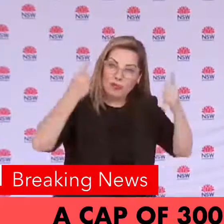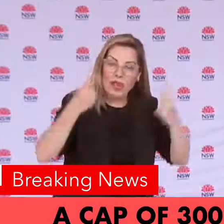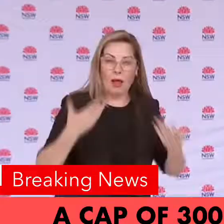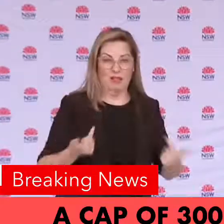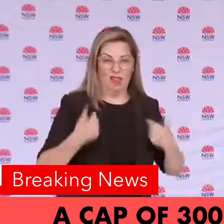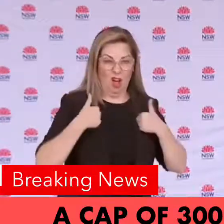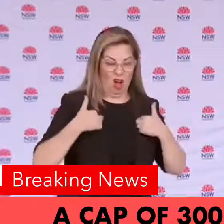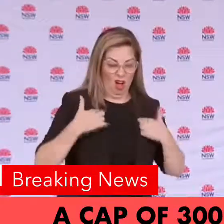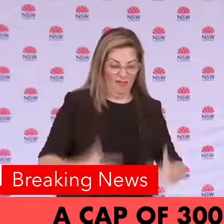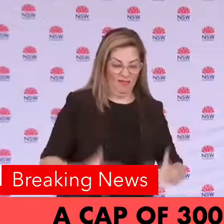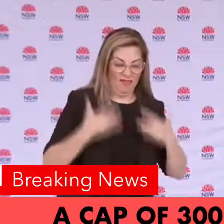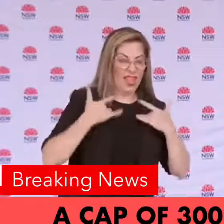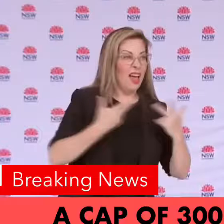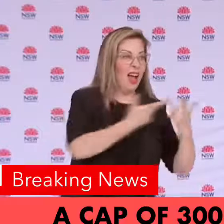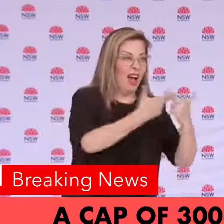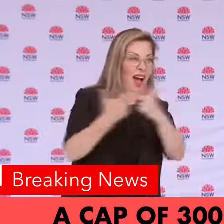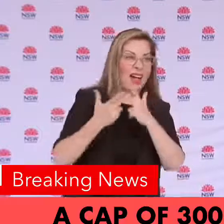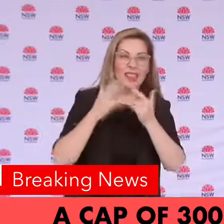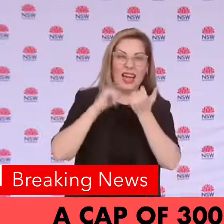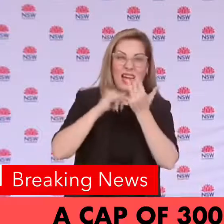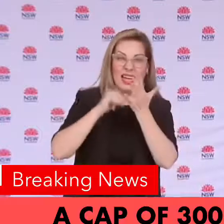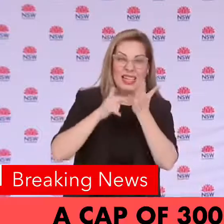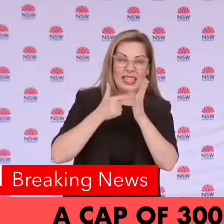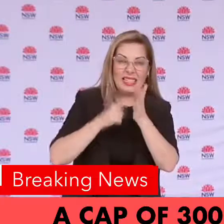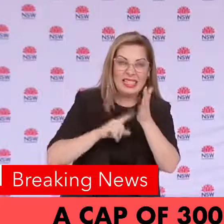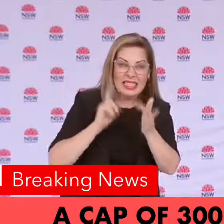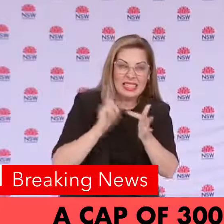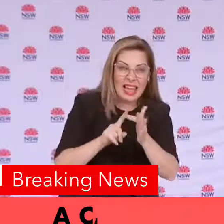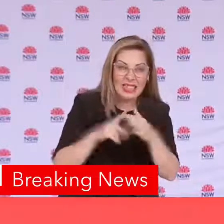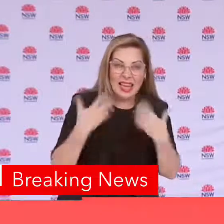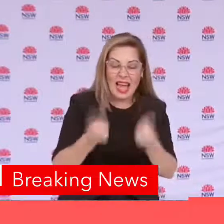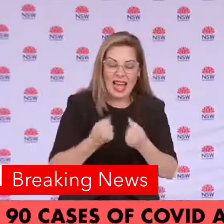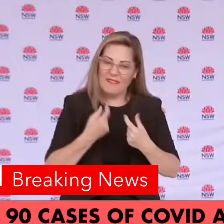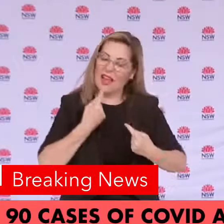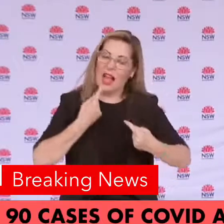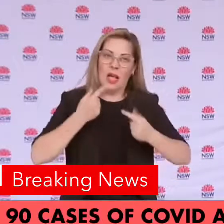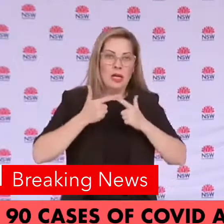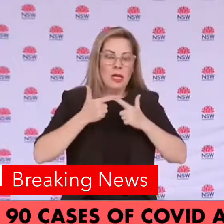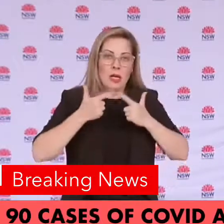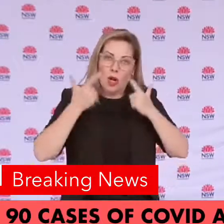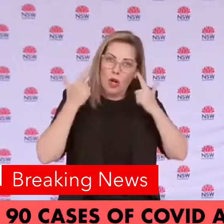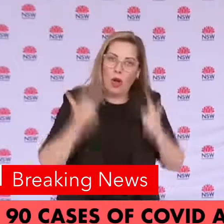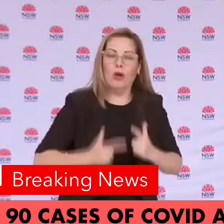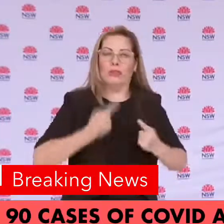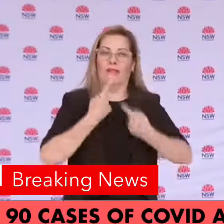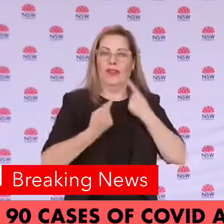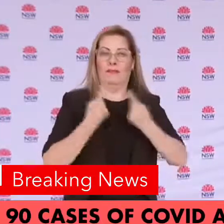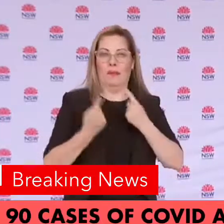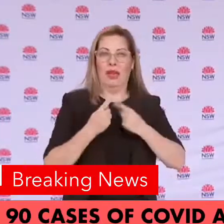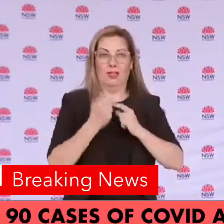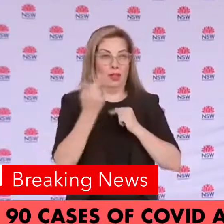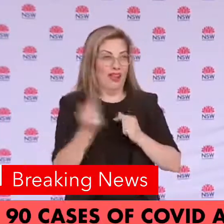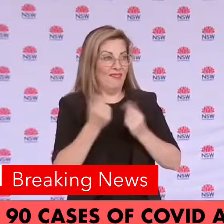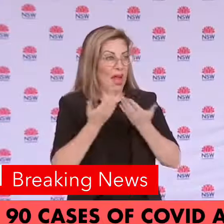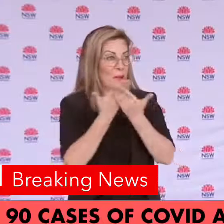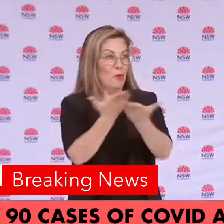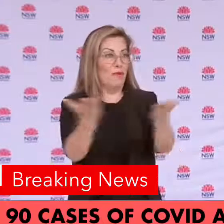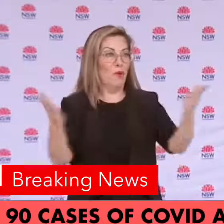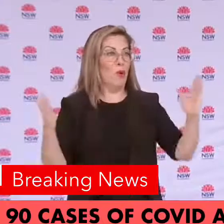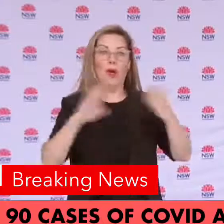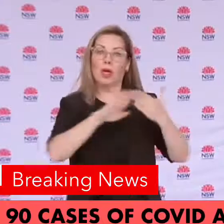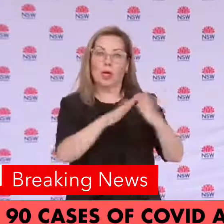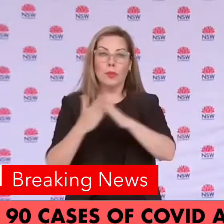other state to have this much information publicly available at that short period of time. And these are part of the weapons in our armoury that we're